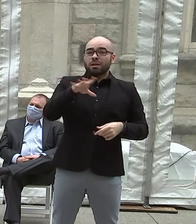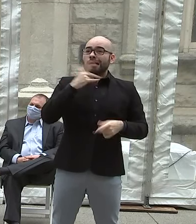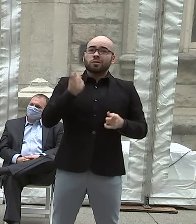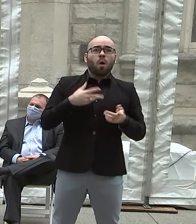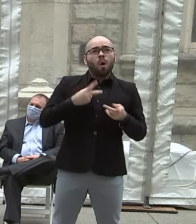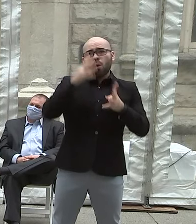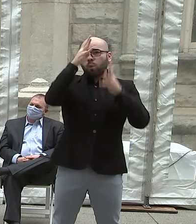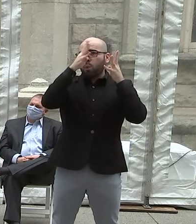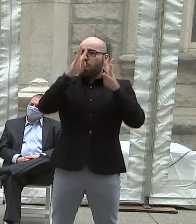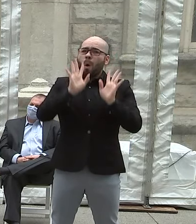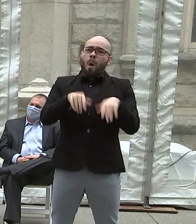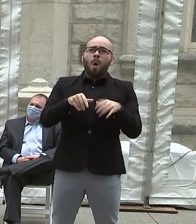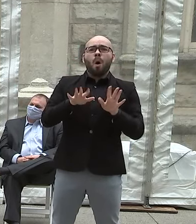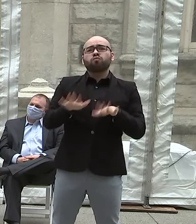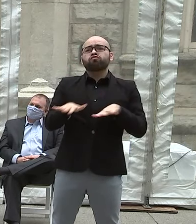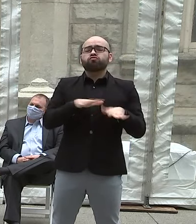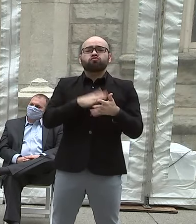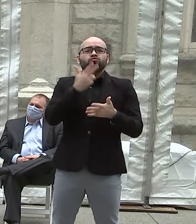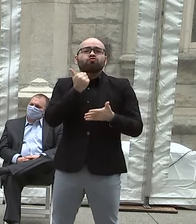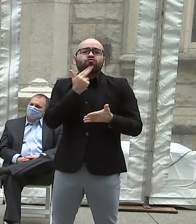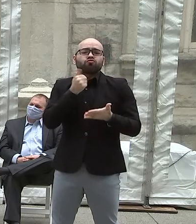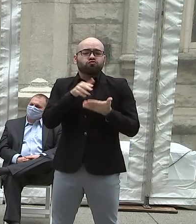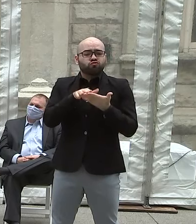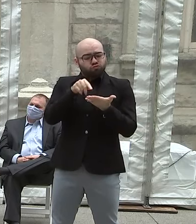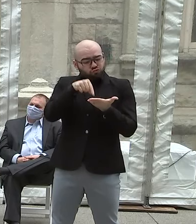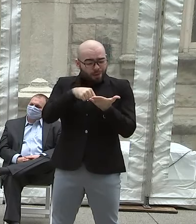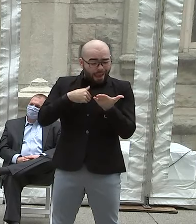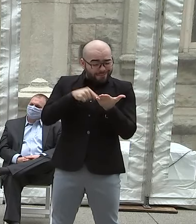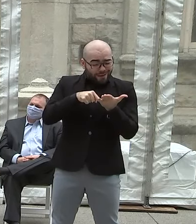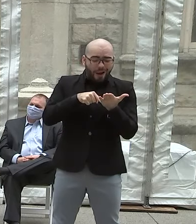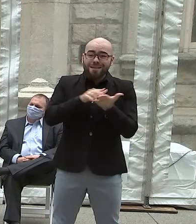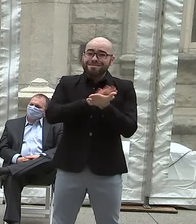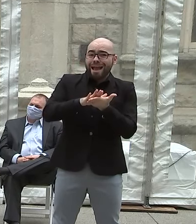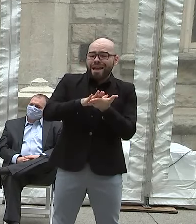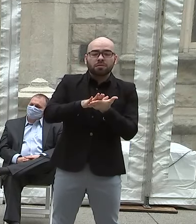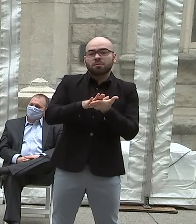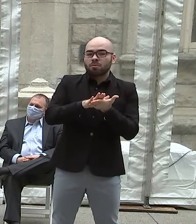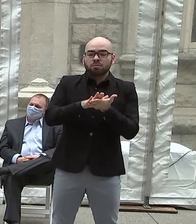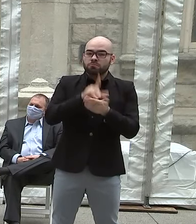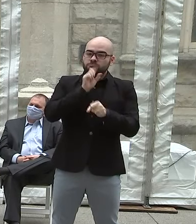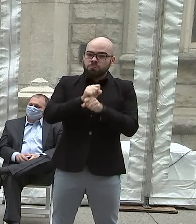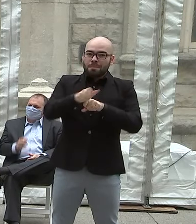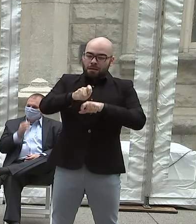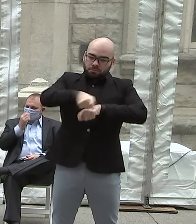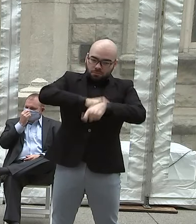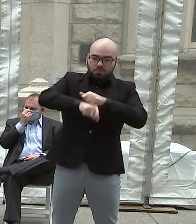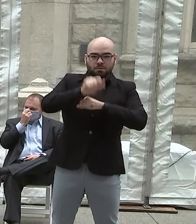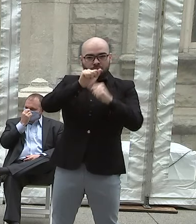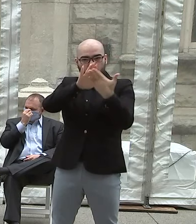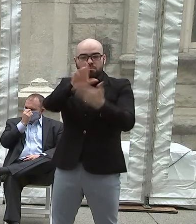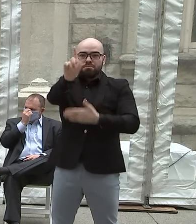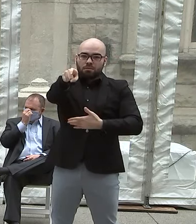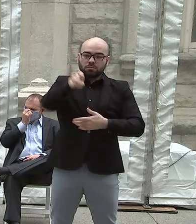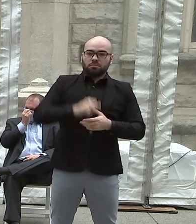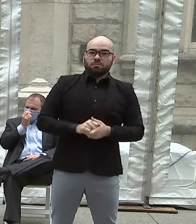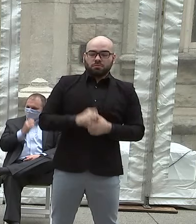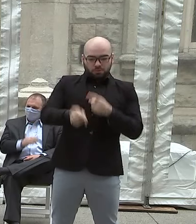paper, that it actually exists in real time. This is such an enormous crisis that we're all dealing